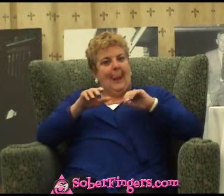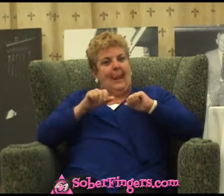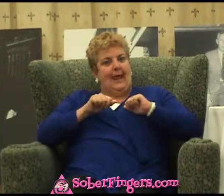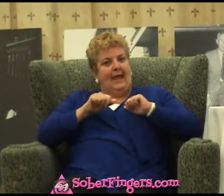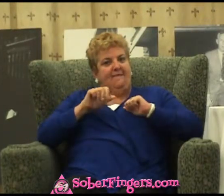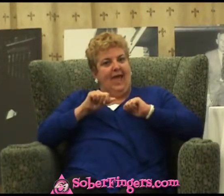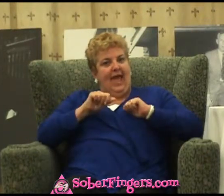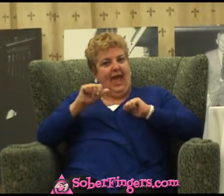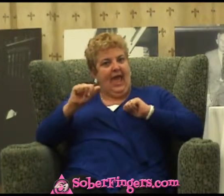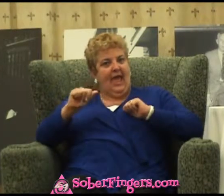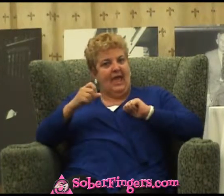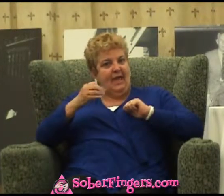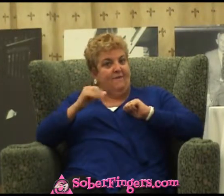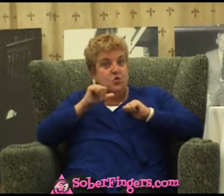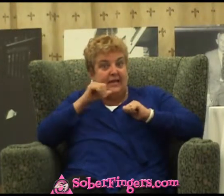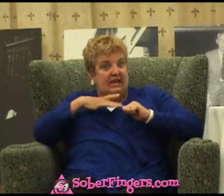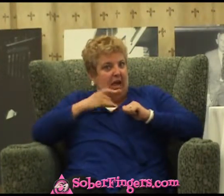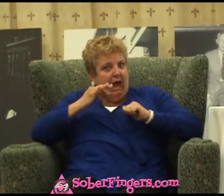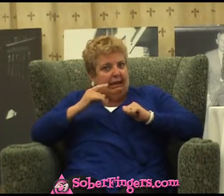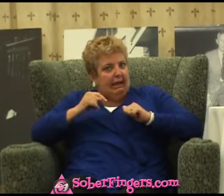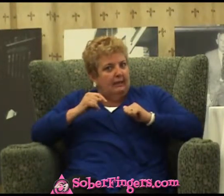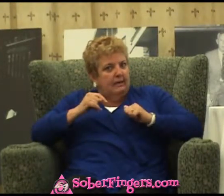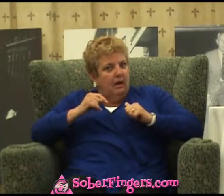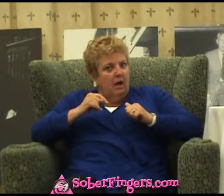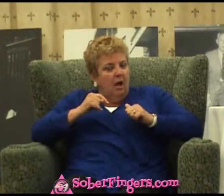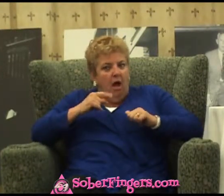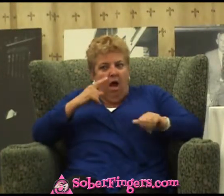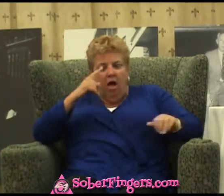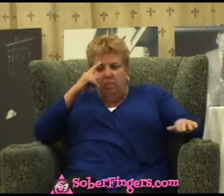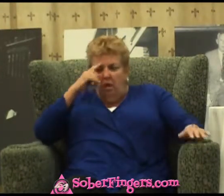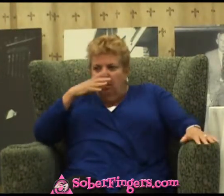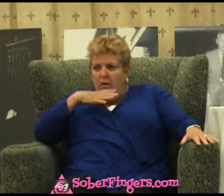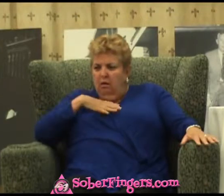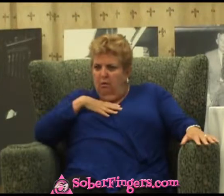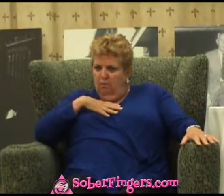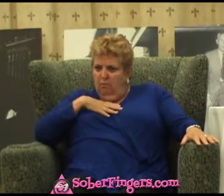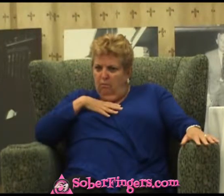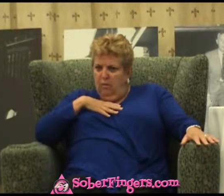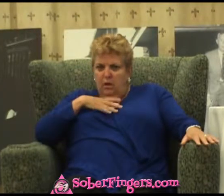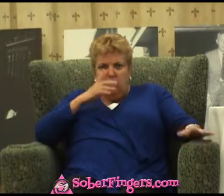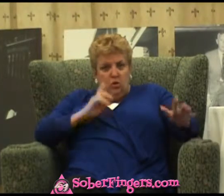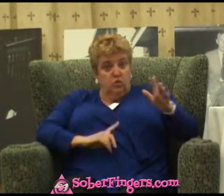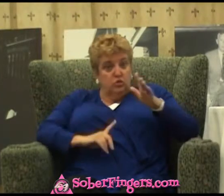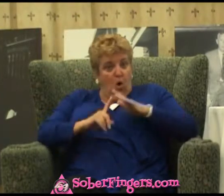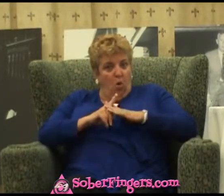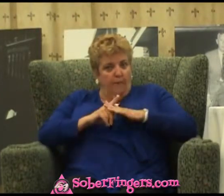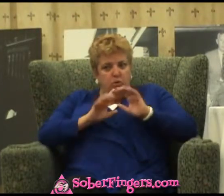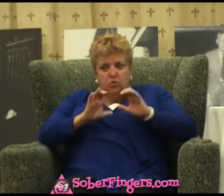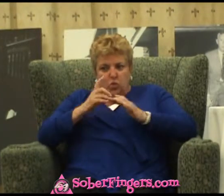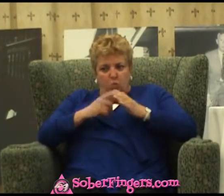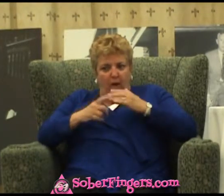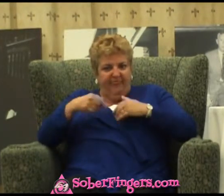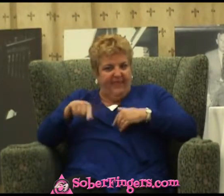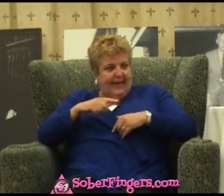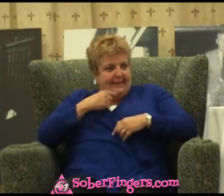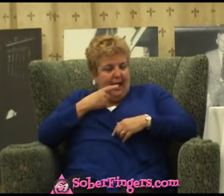I mean, I didn't know you could do that. I just figured you show up and do what they tell you to do. And I started